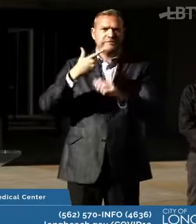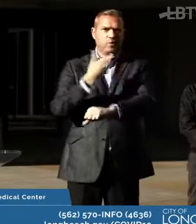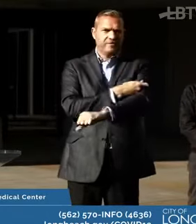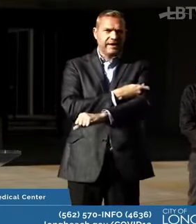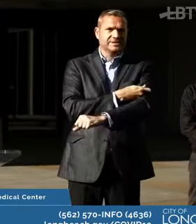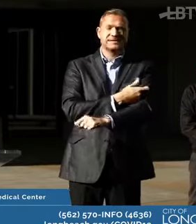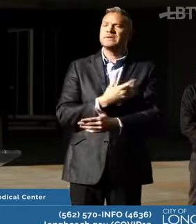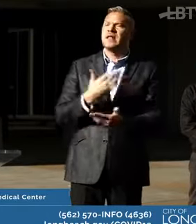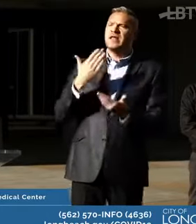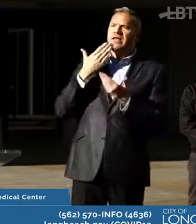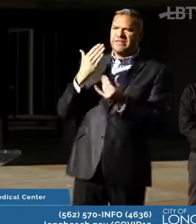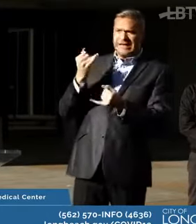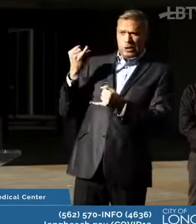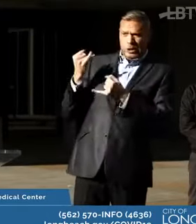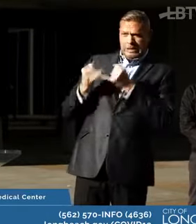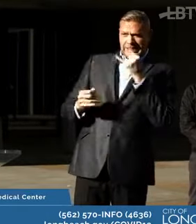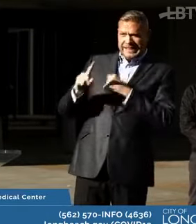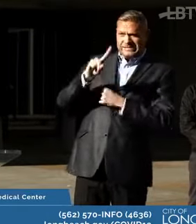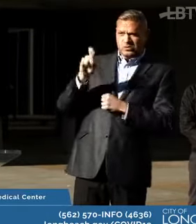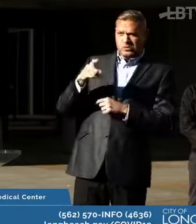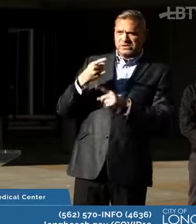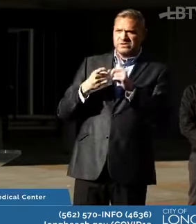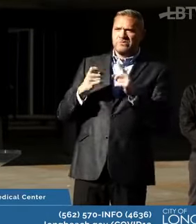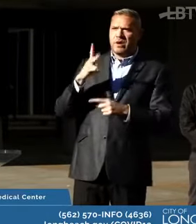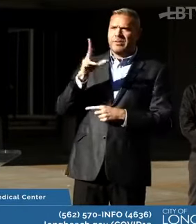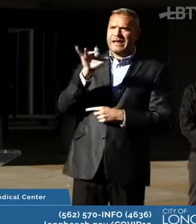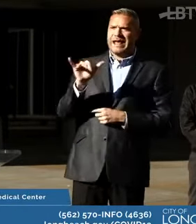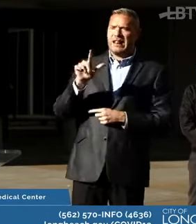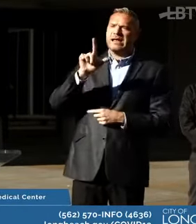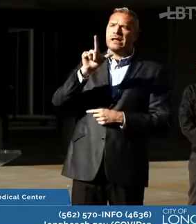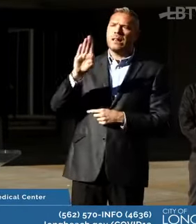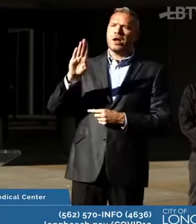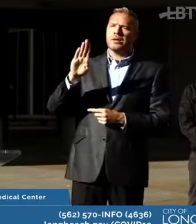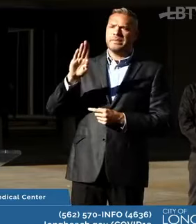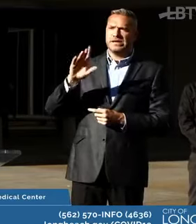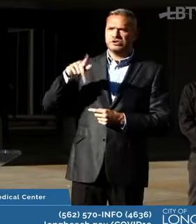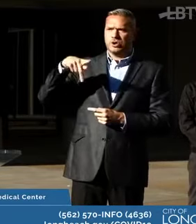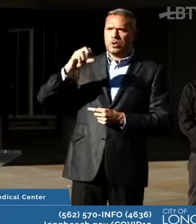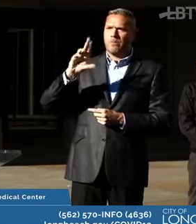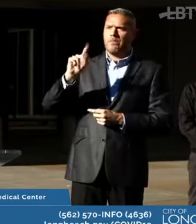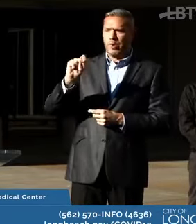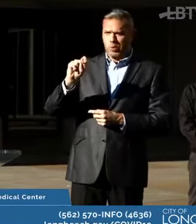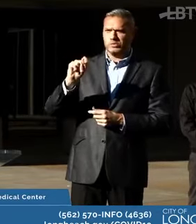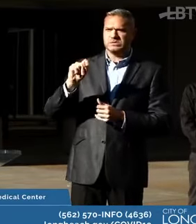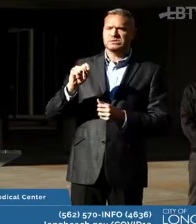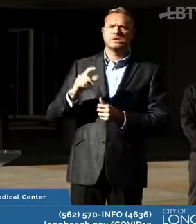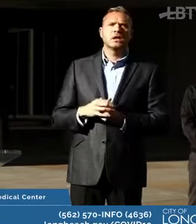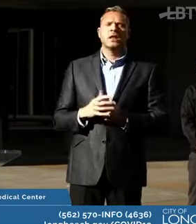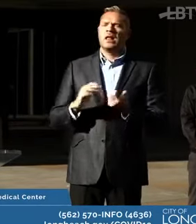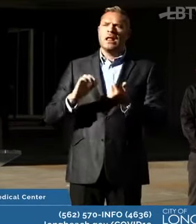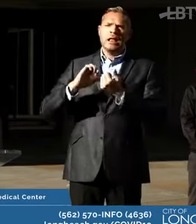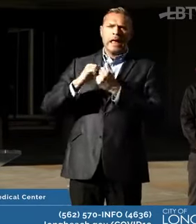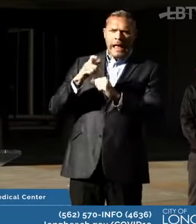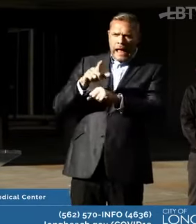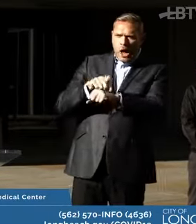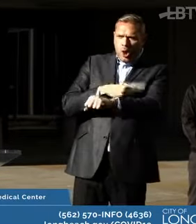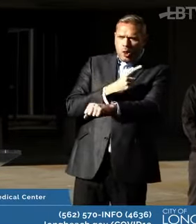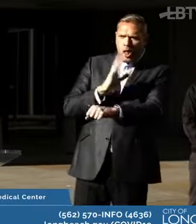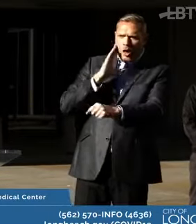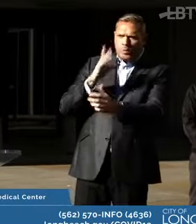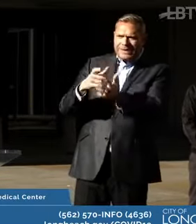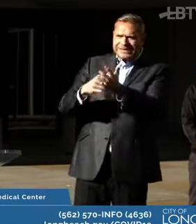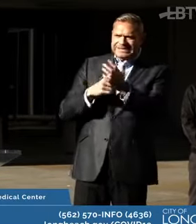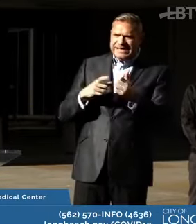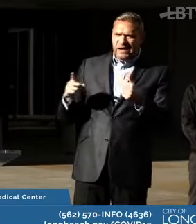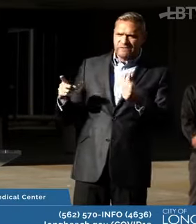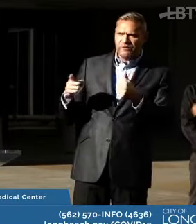last question we have is from Kelly at Long Beach Post. The last question for you. How long will it take to distribute that first